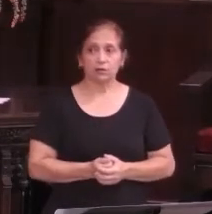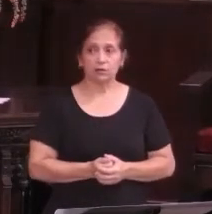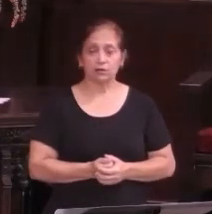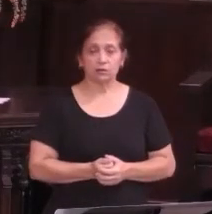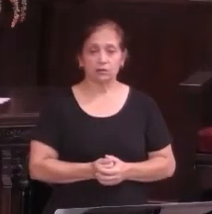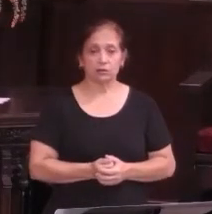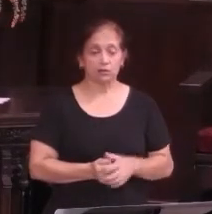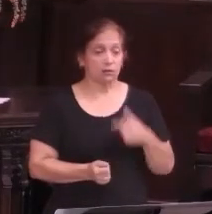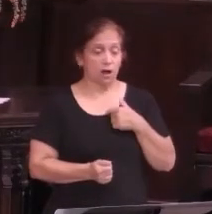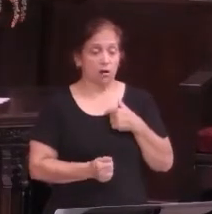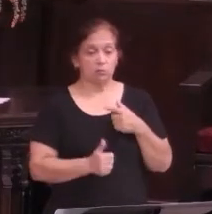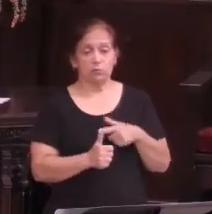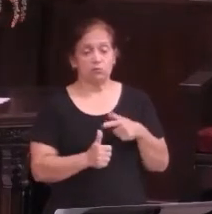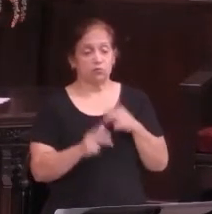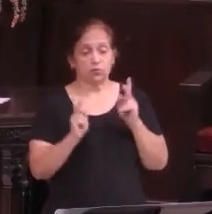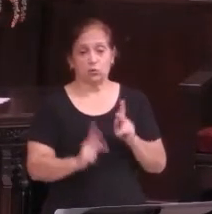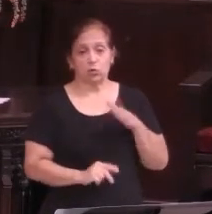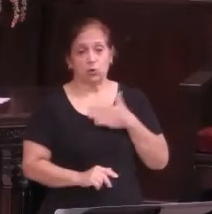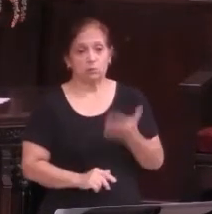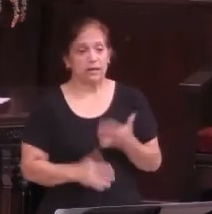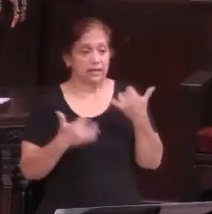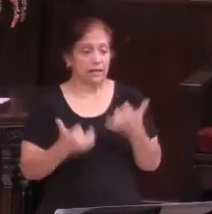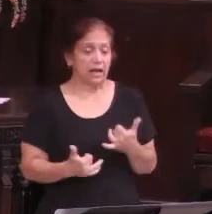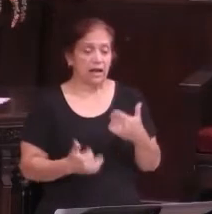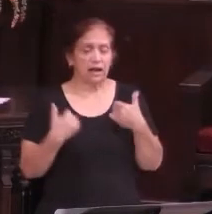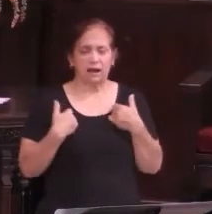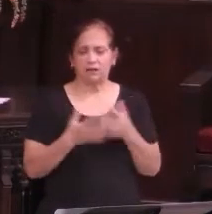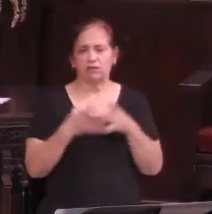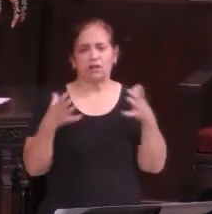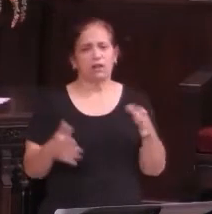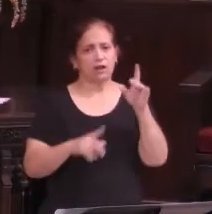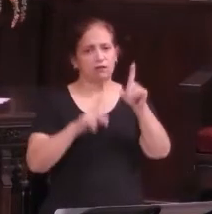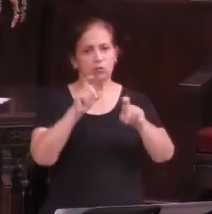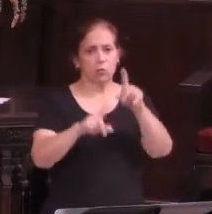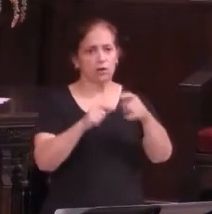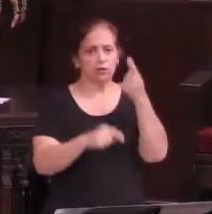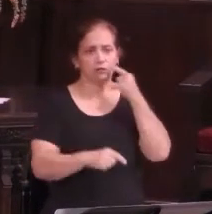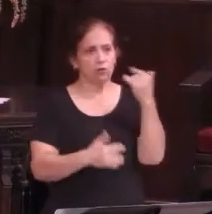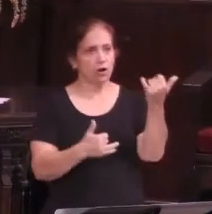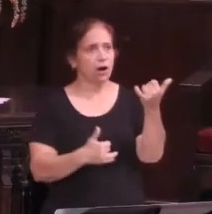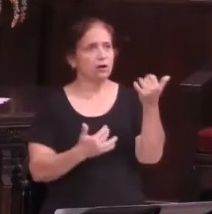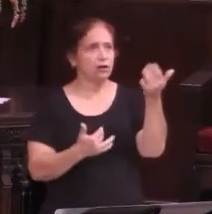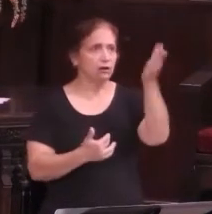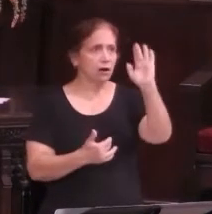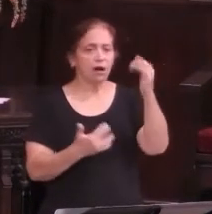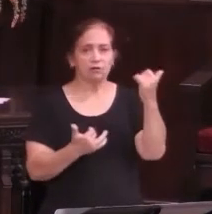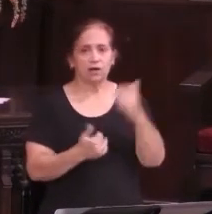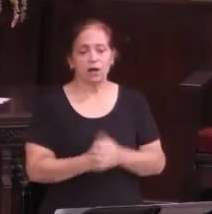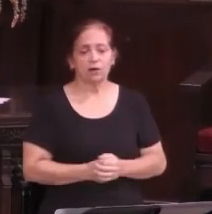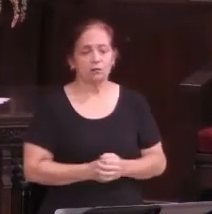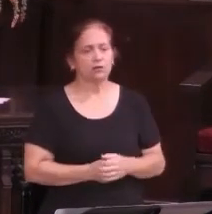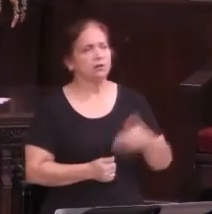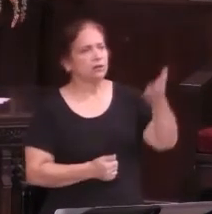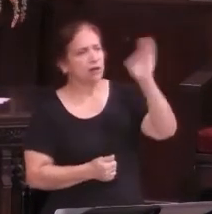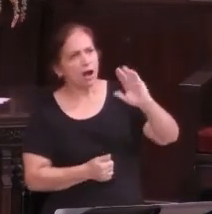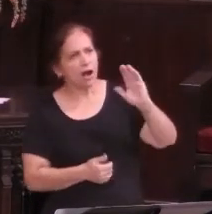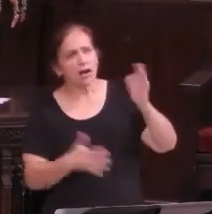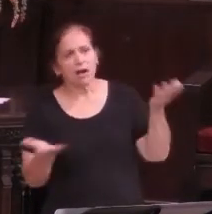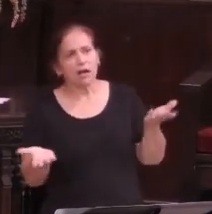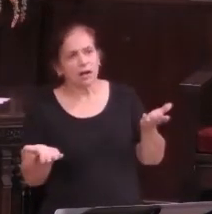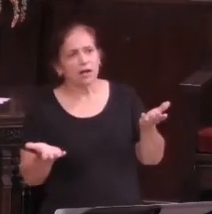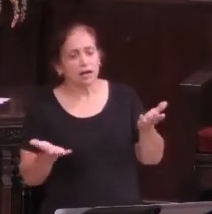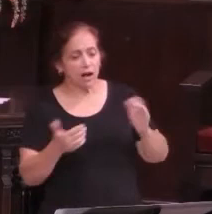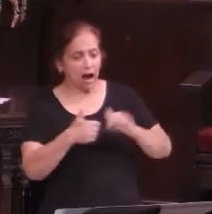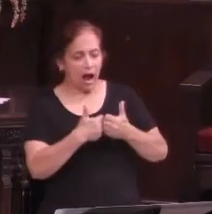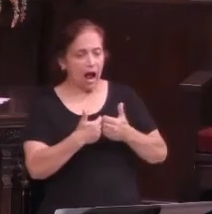I mean, I'll be the first to admit today that I have a lot of questions for God right now. Starting with God, how have